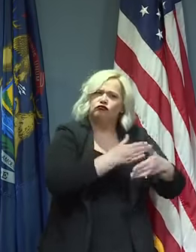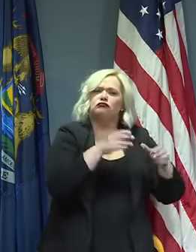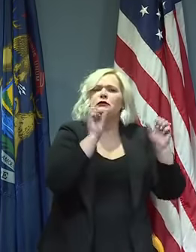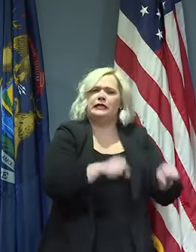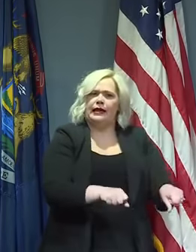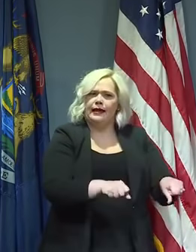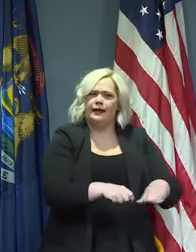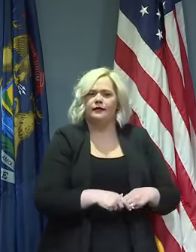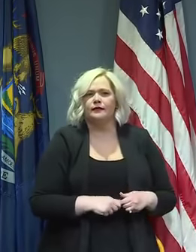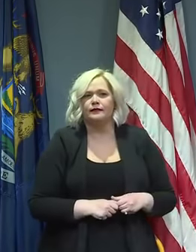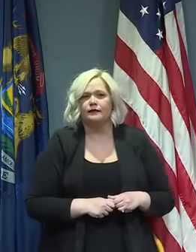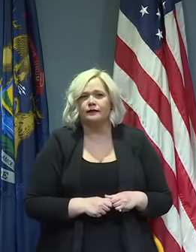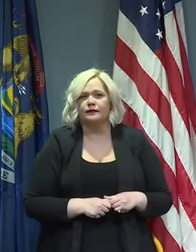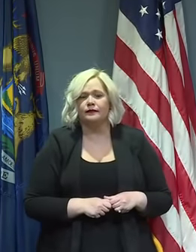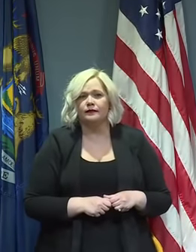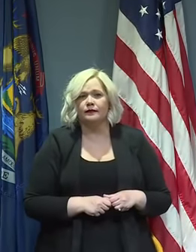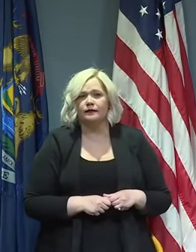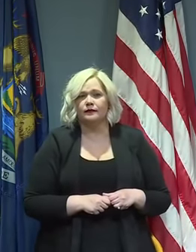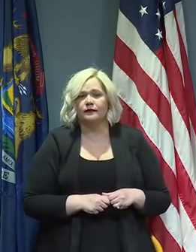be reopened.